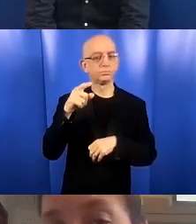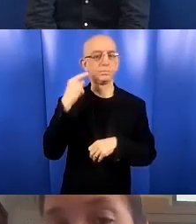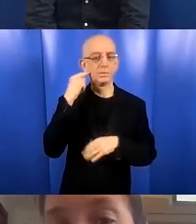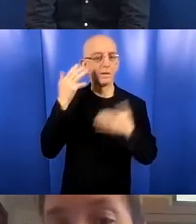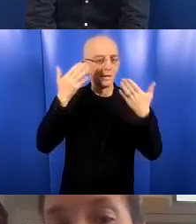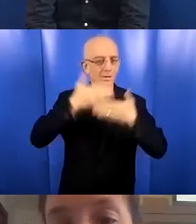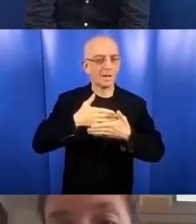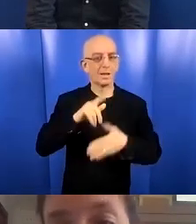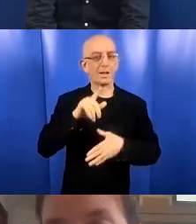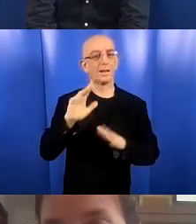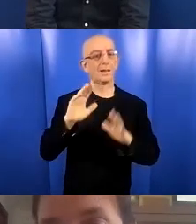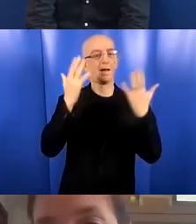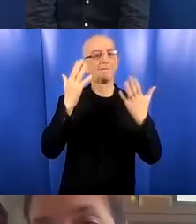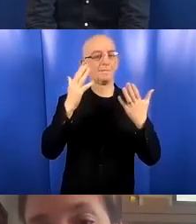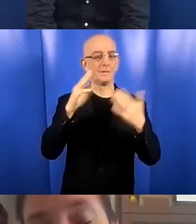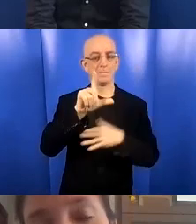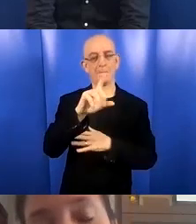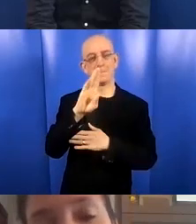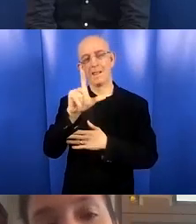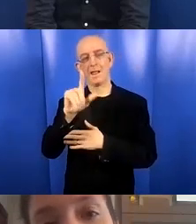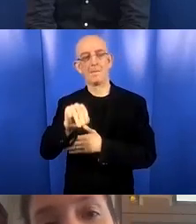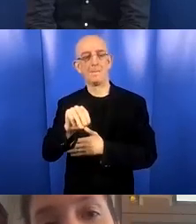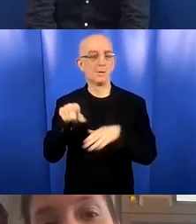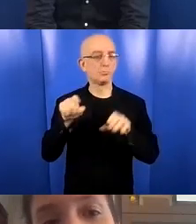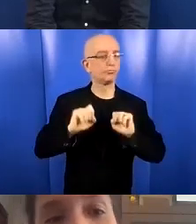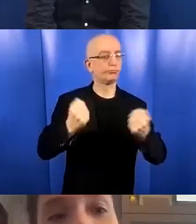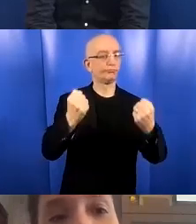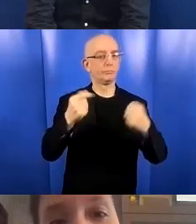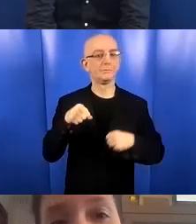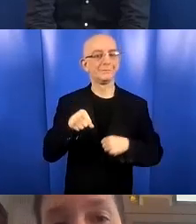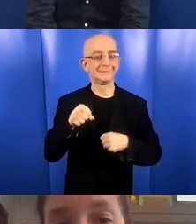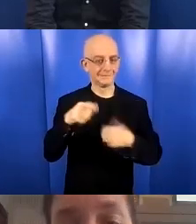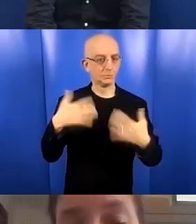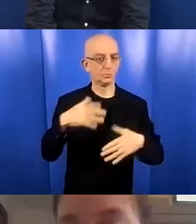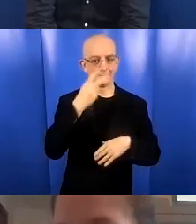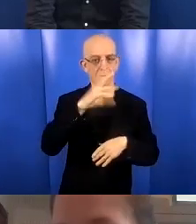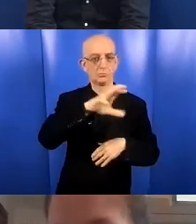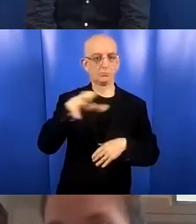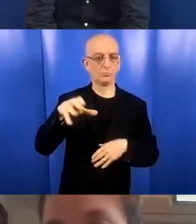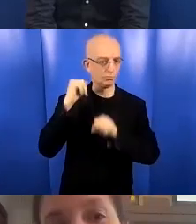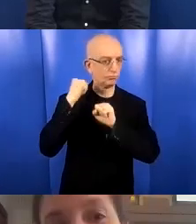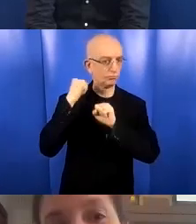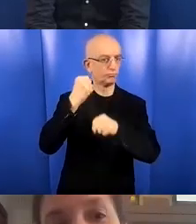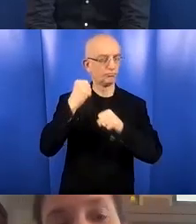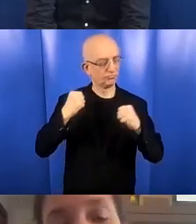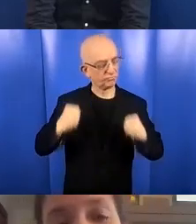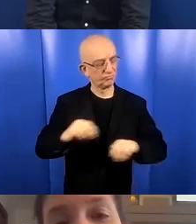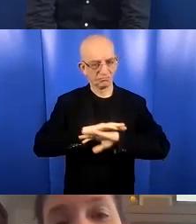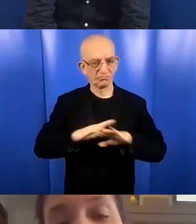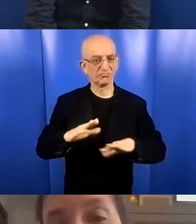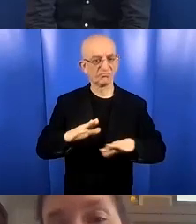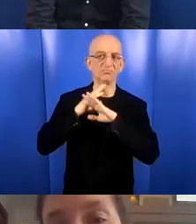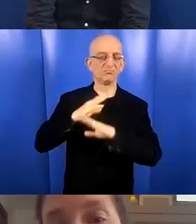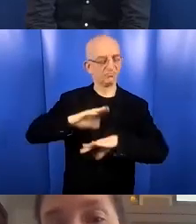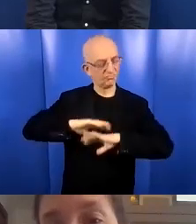very strong restrictions. And so before I close the presentation, I just want to say